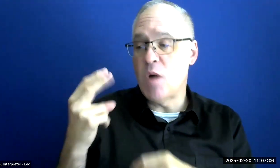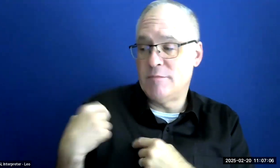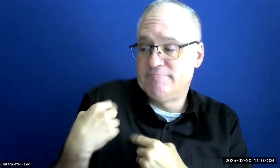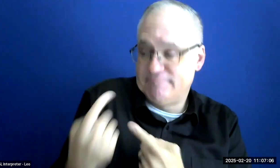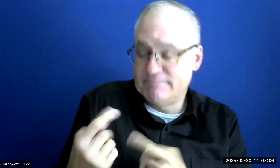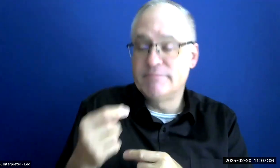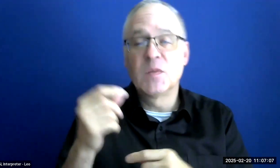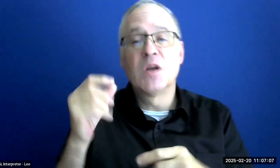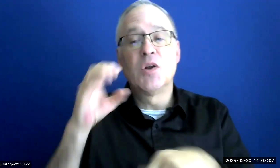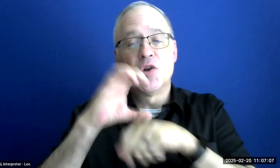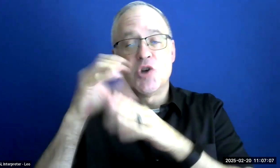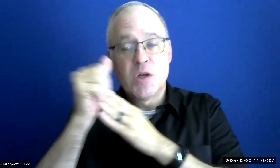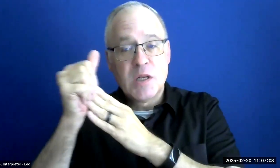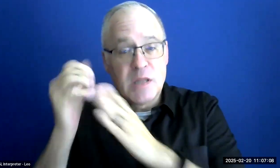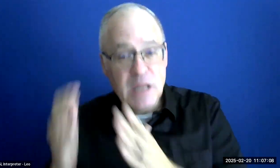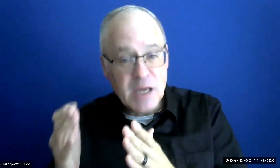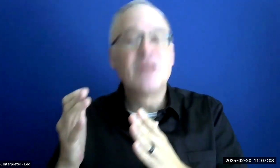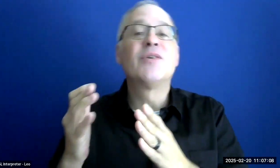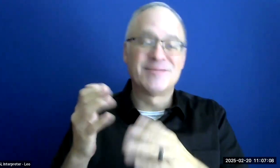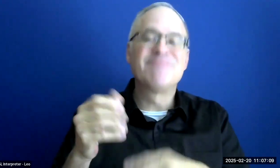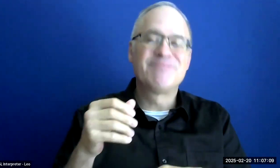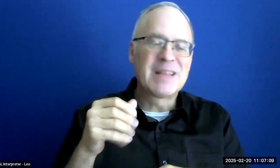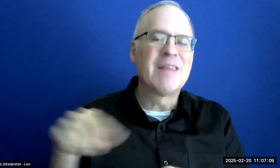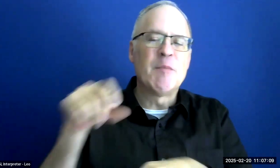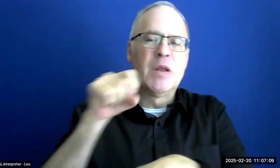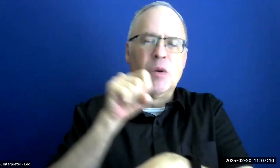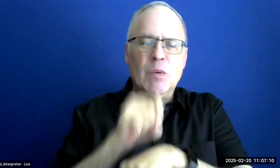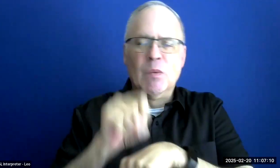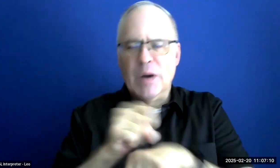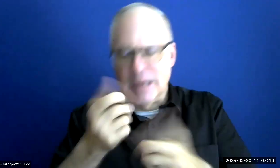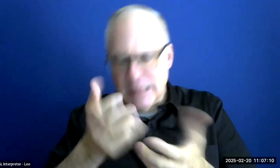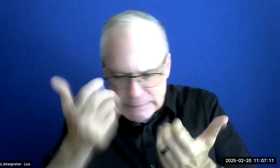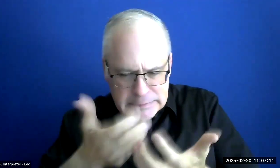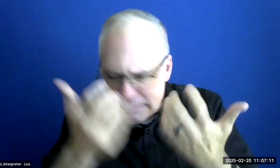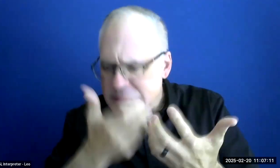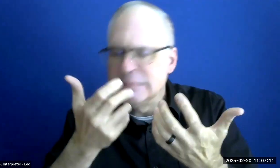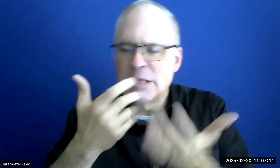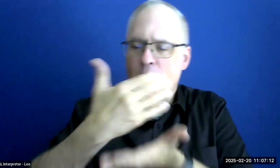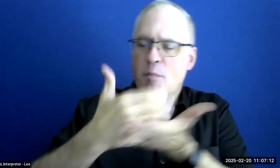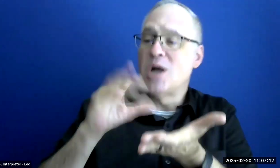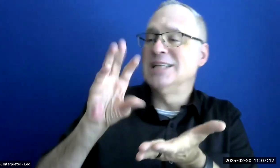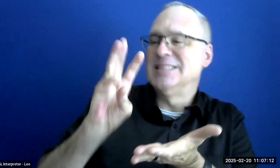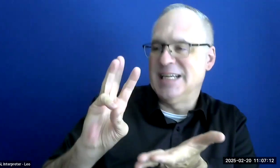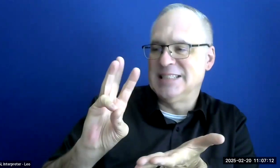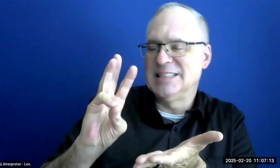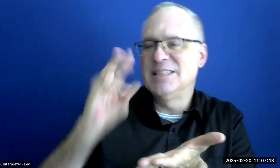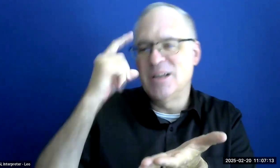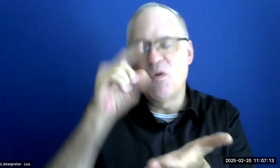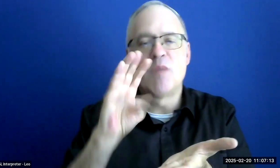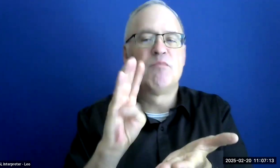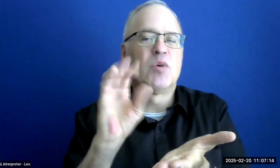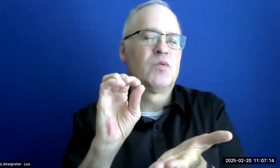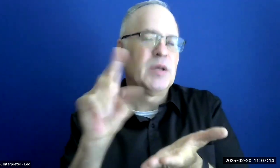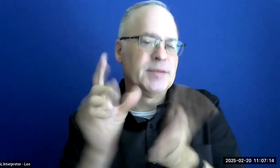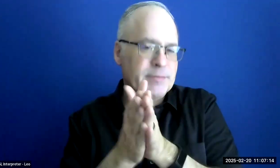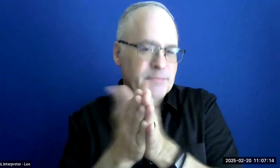leaders, at the behest of General Conference, have been working to comb through Part 6 of the Book of Discipline, trying to determine